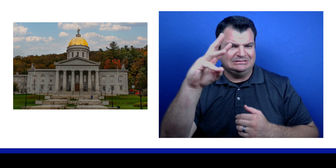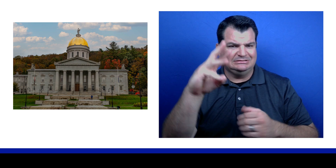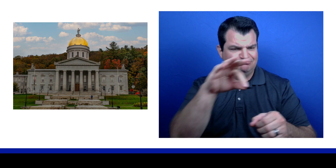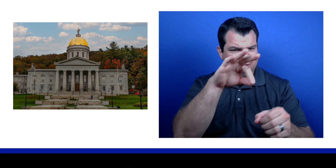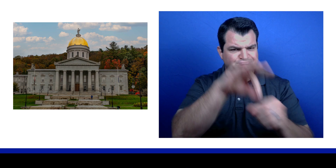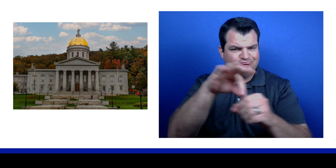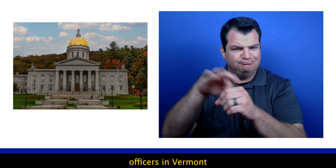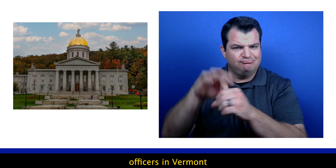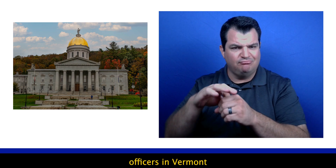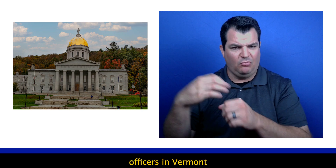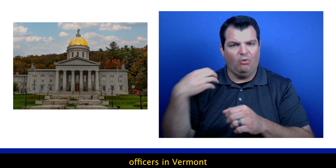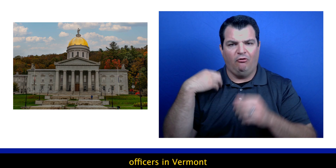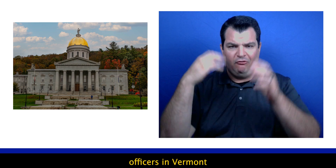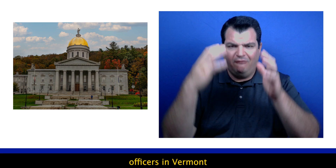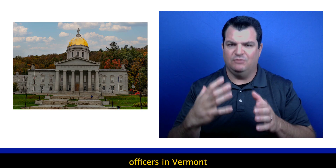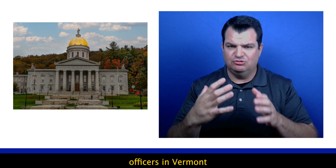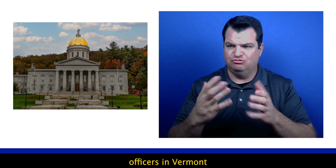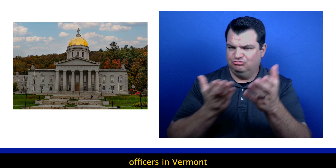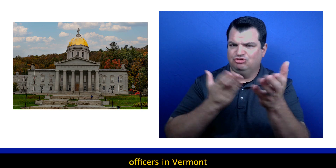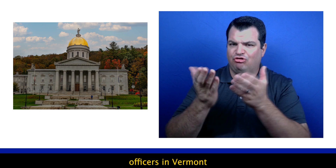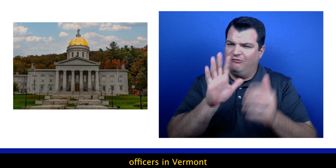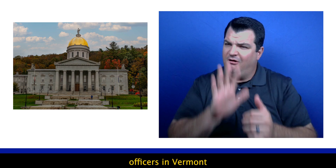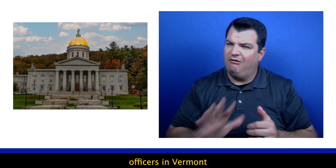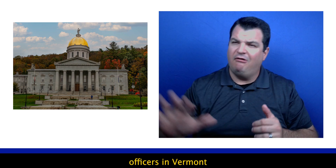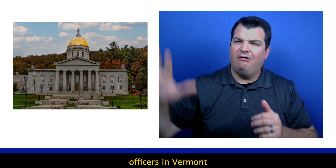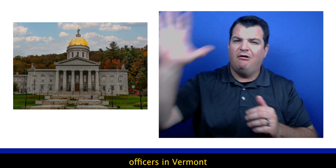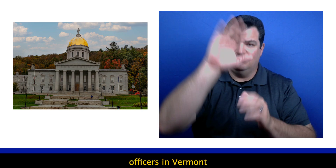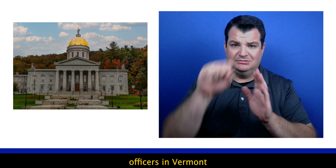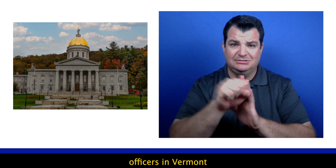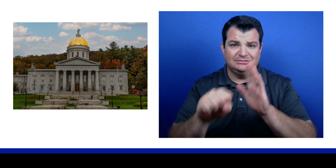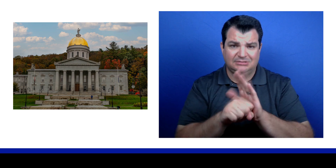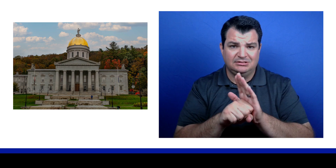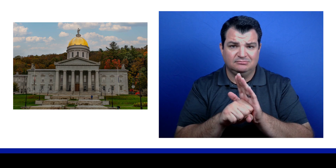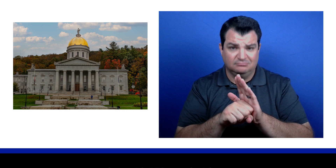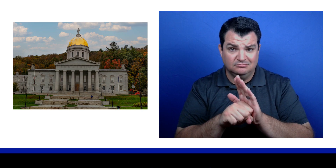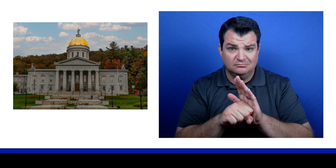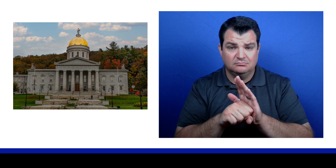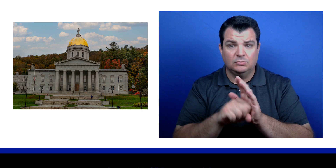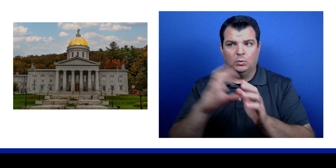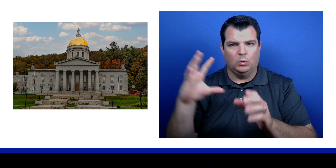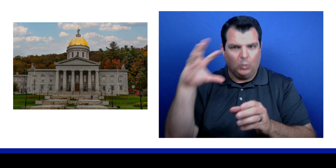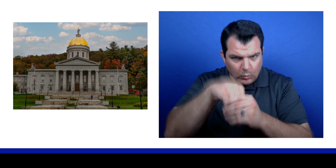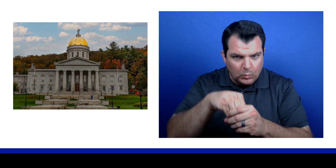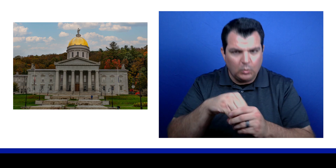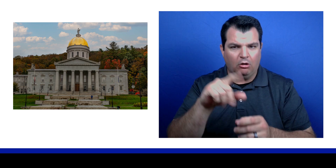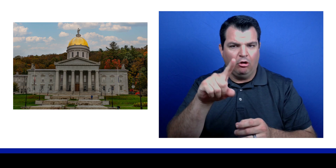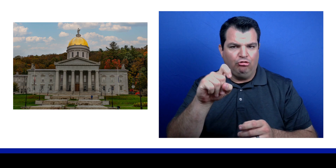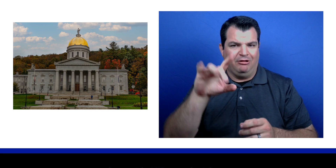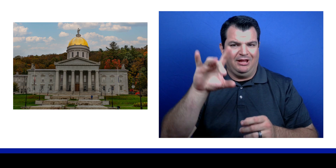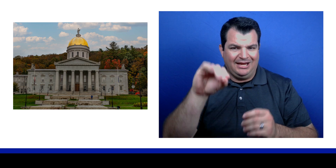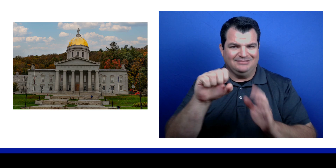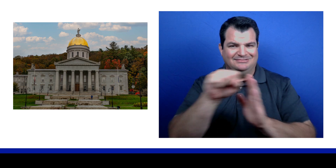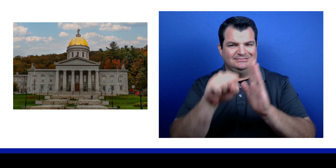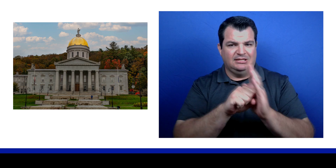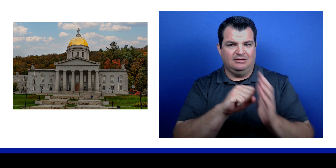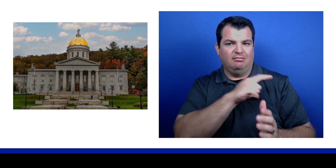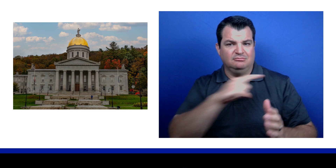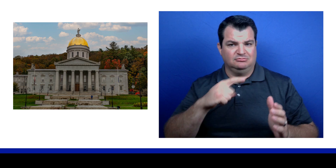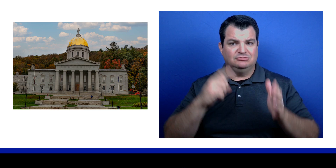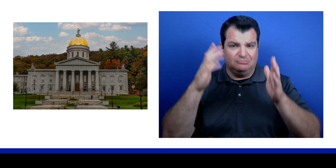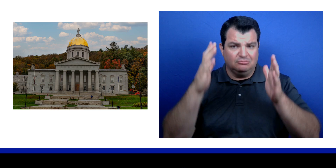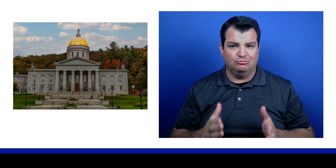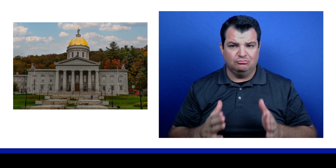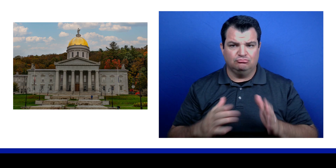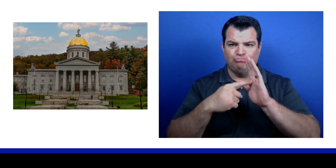There are 6 elected officers in Vermont who serve the entire state, along with 180 state legislators who